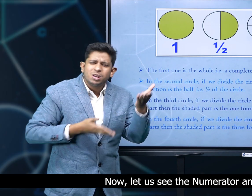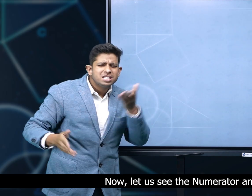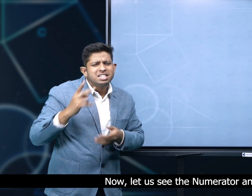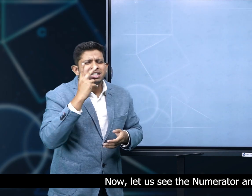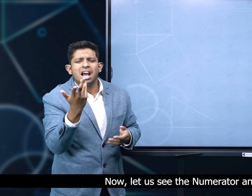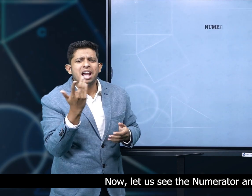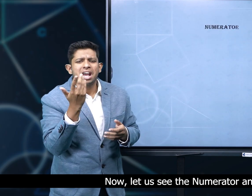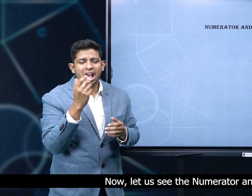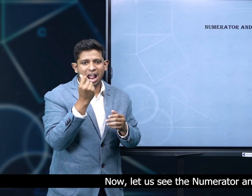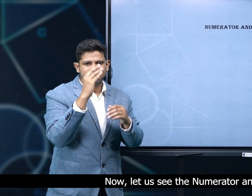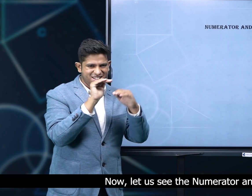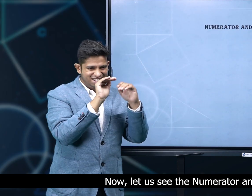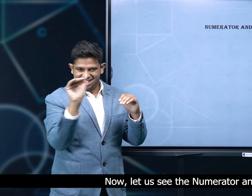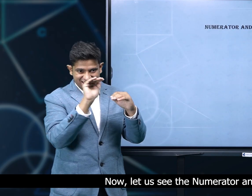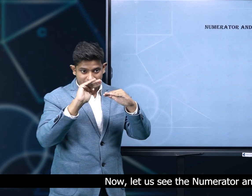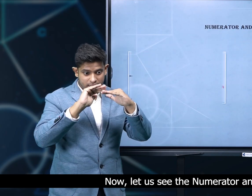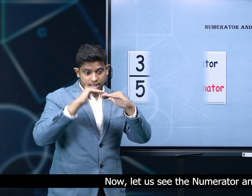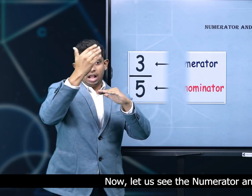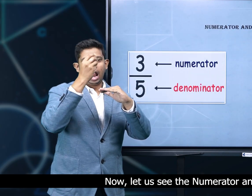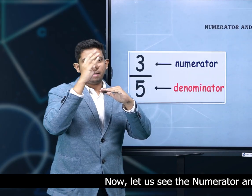Now, let us see the numerator and denominator.